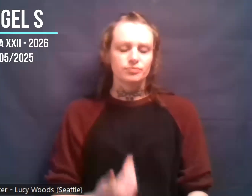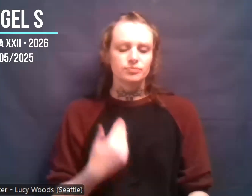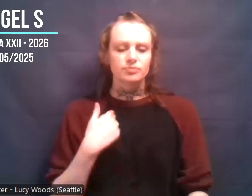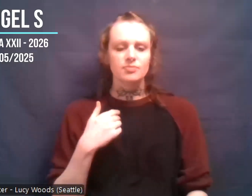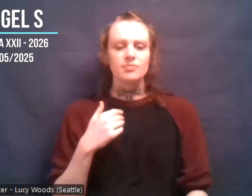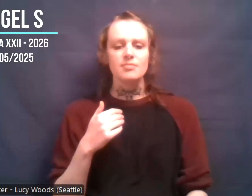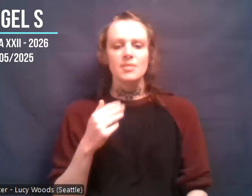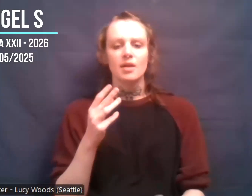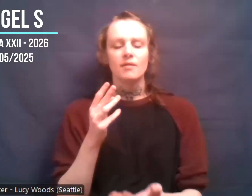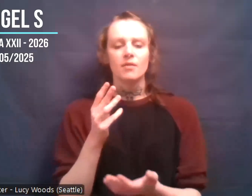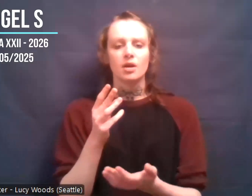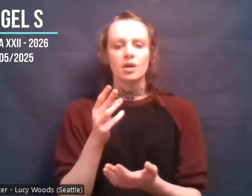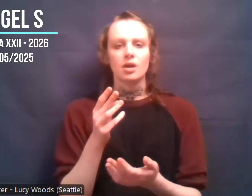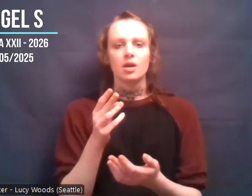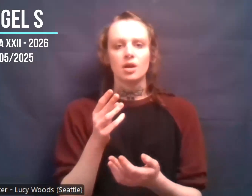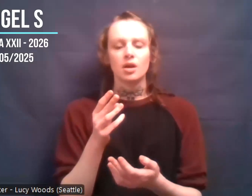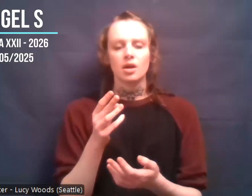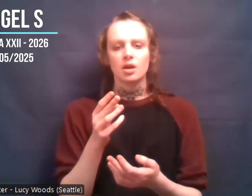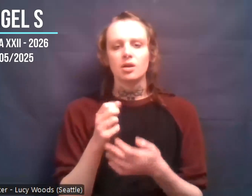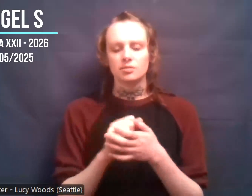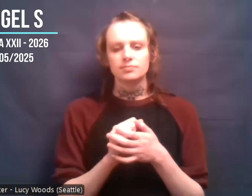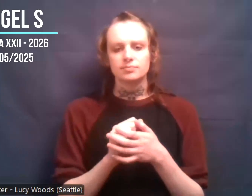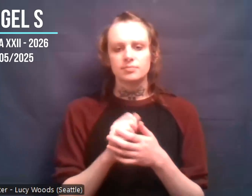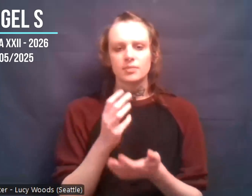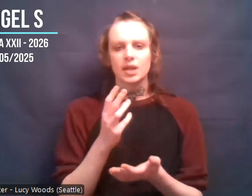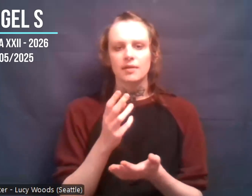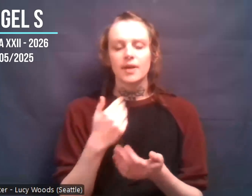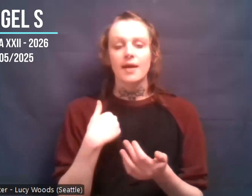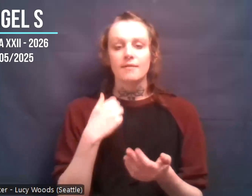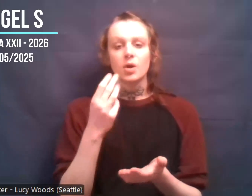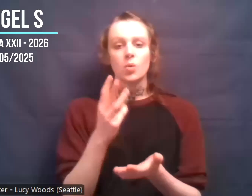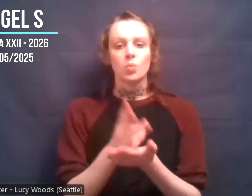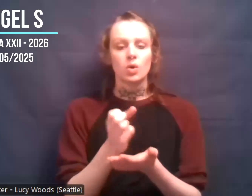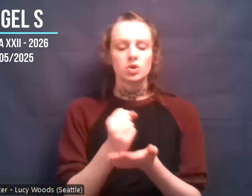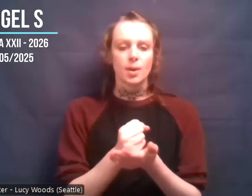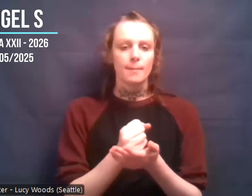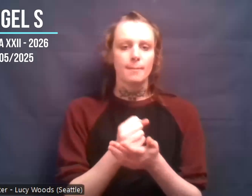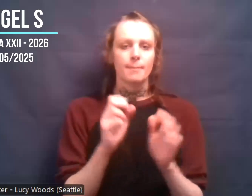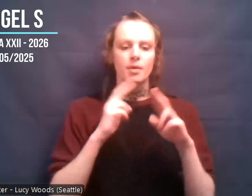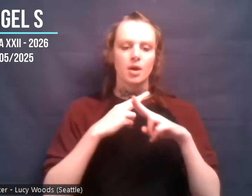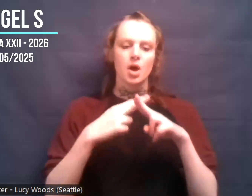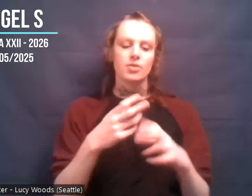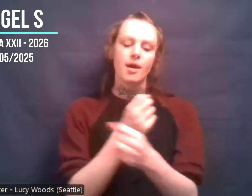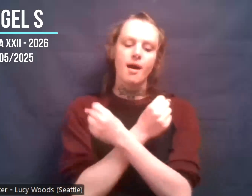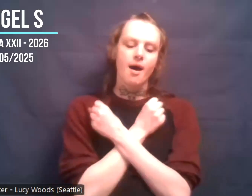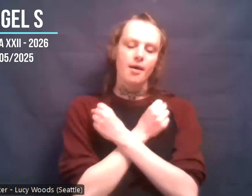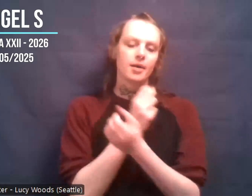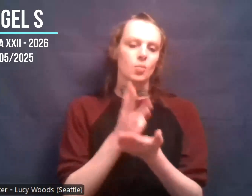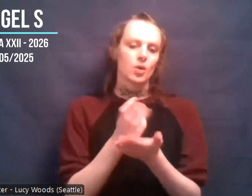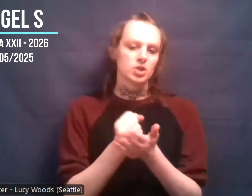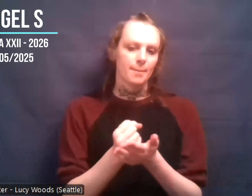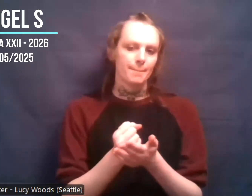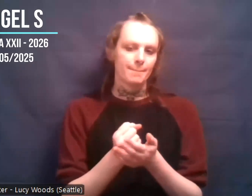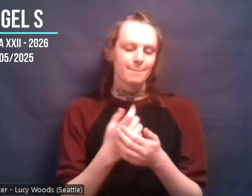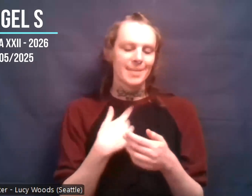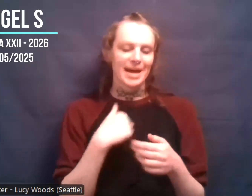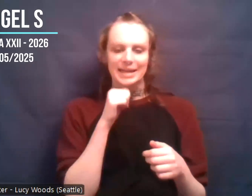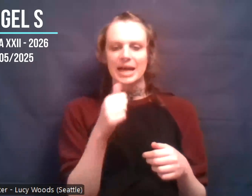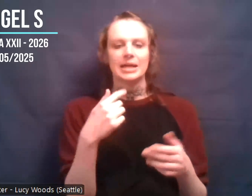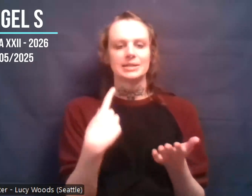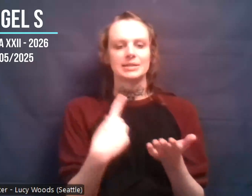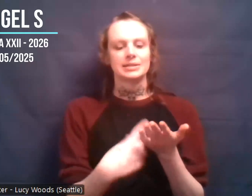Hugs Workshop, which I'm not going to say too much about because if you haven't experienced it, you need to experience it. My committee